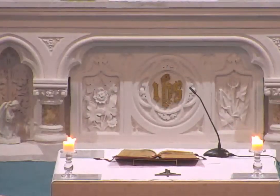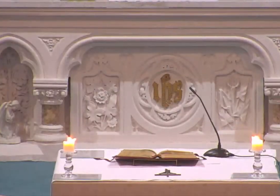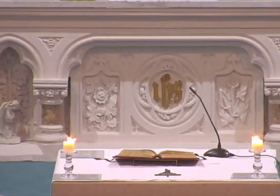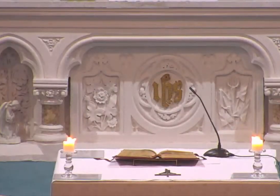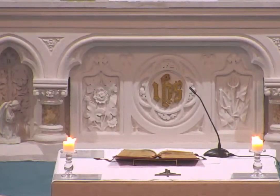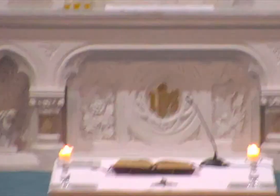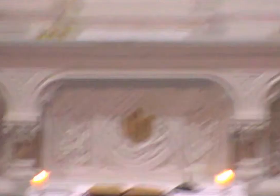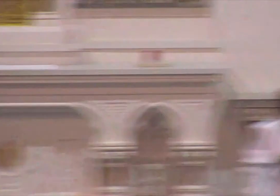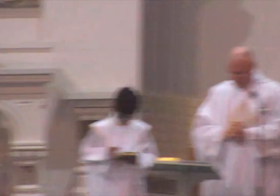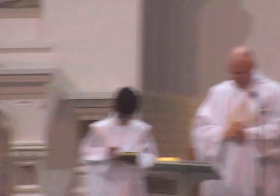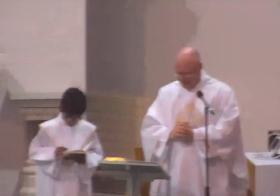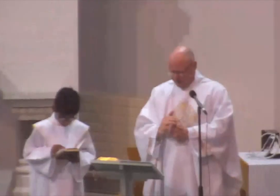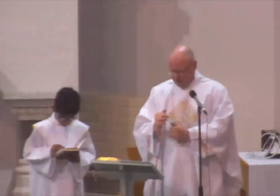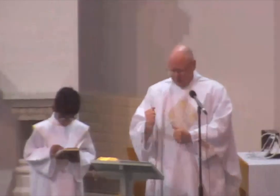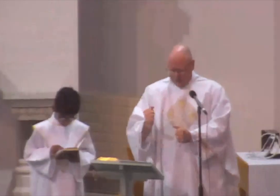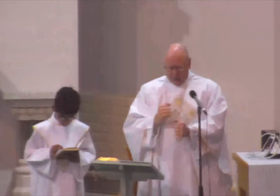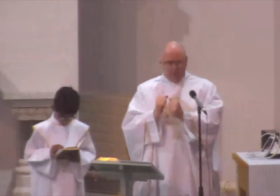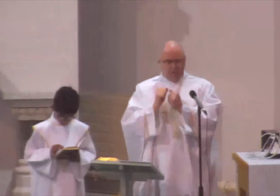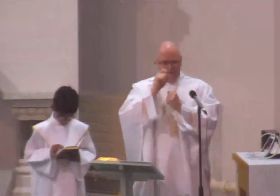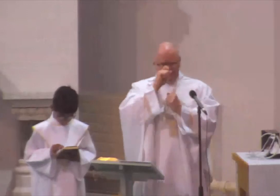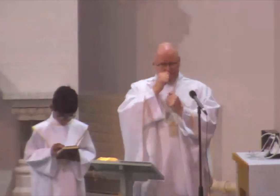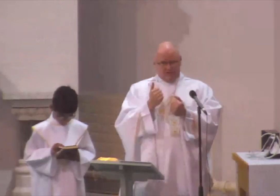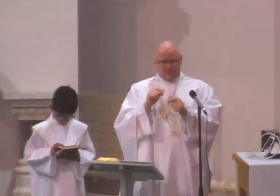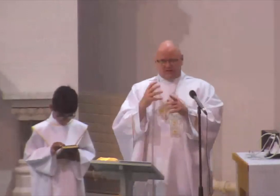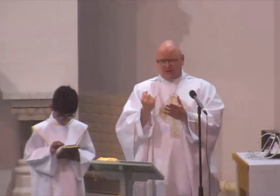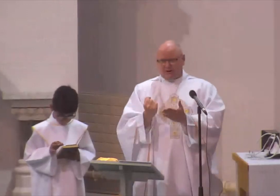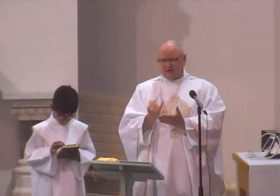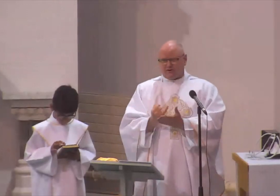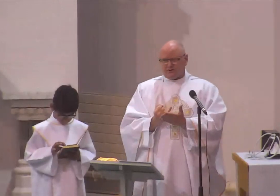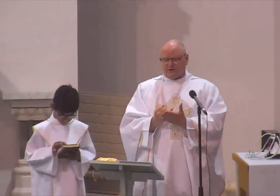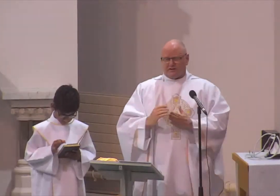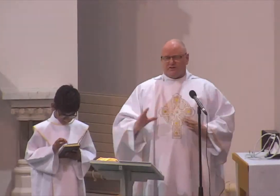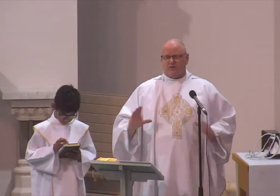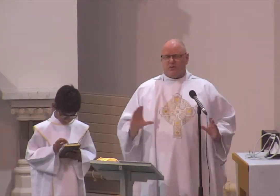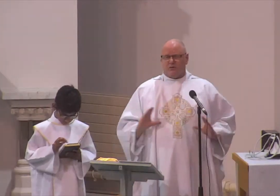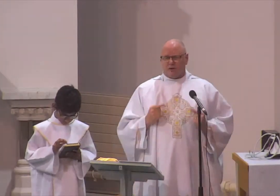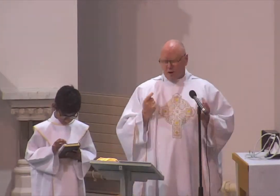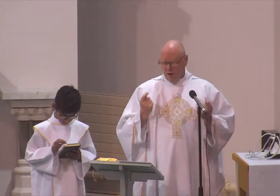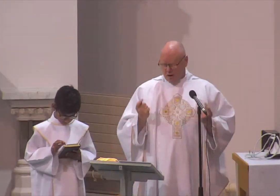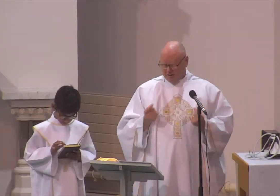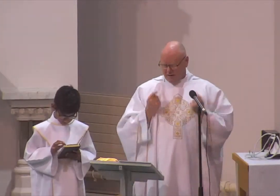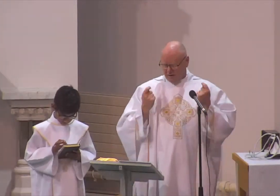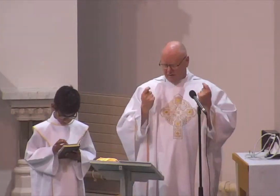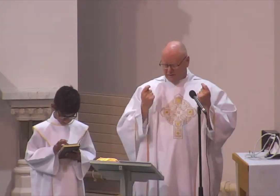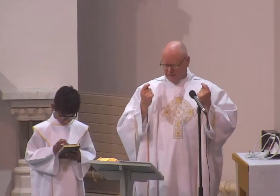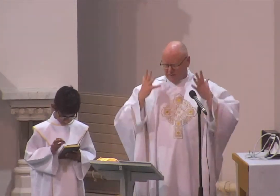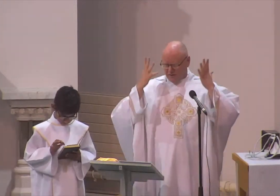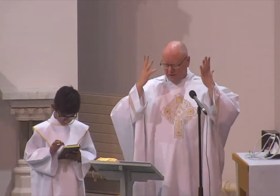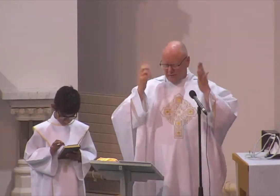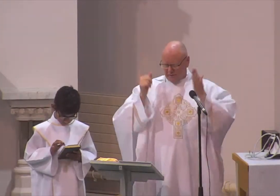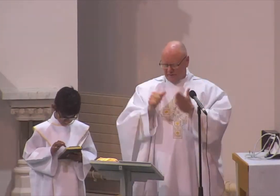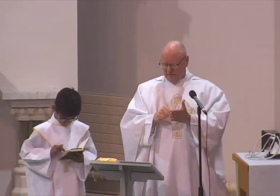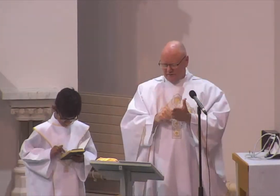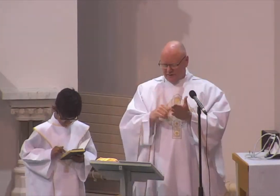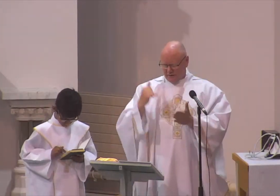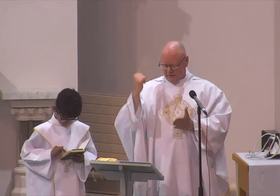you. My brothers and sisters, let us acknowledge our sins and so prepare ourselves to celebrate the sacred